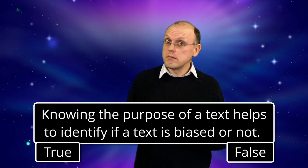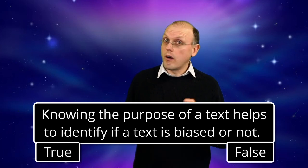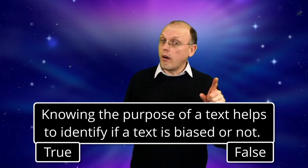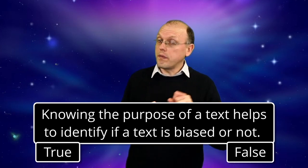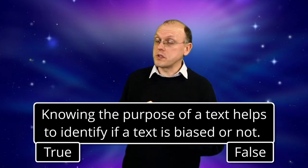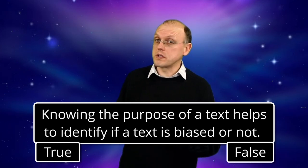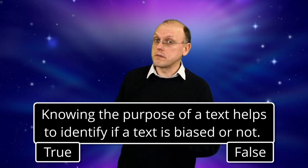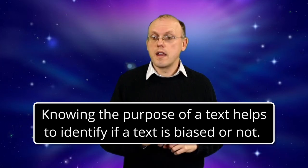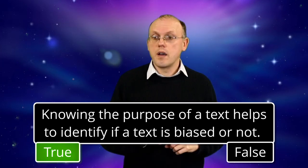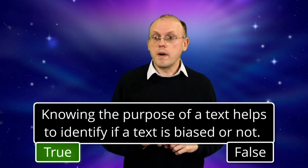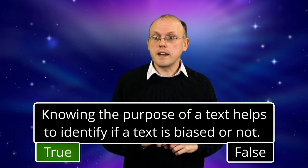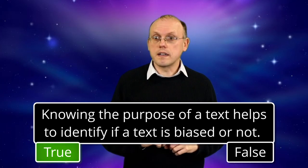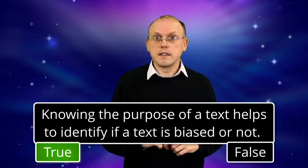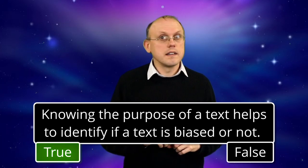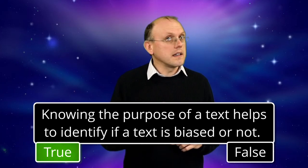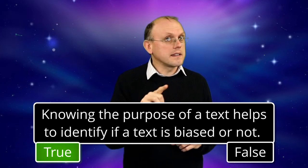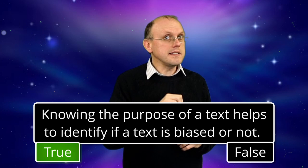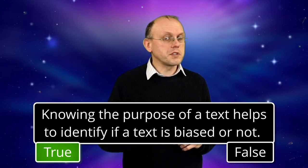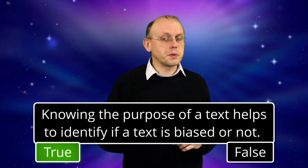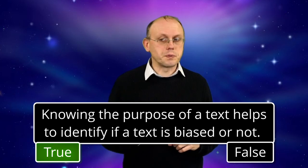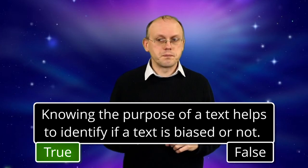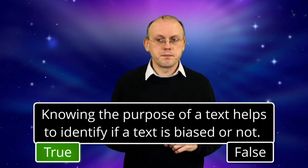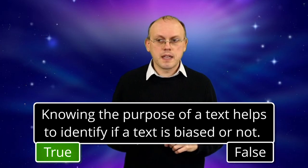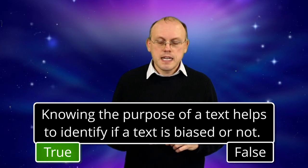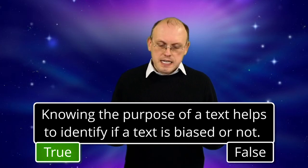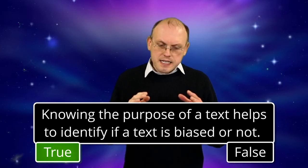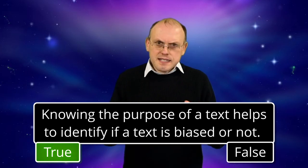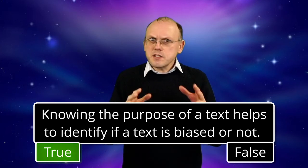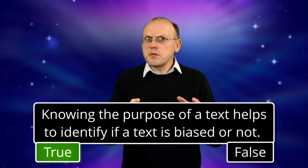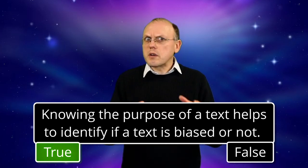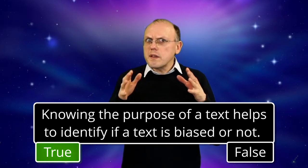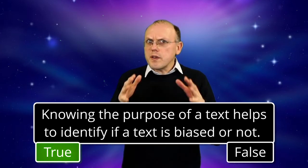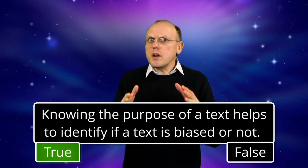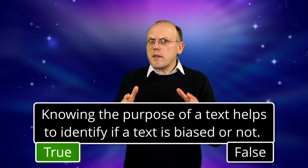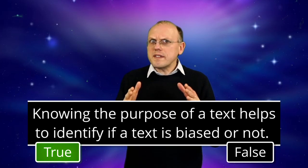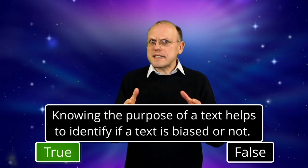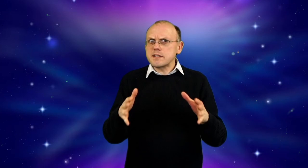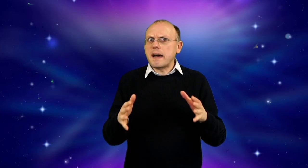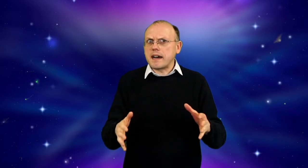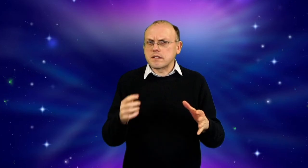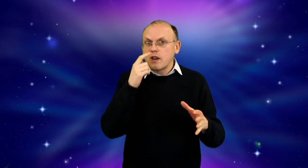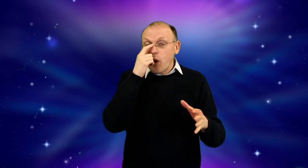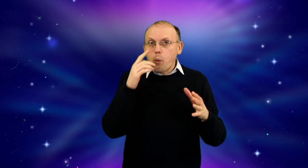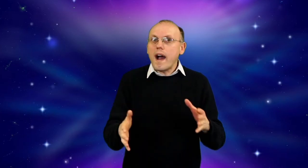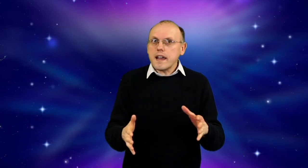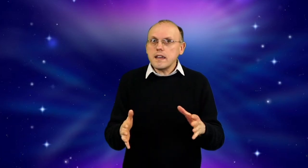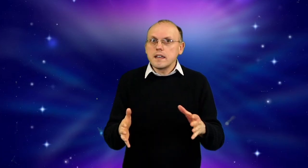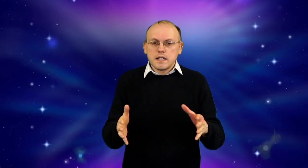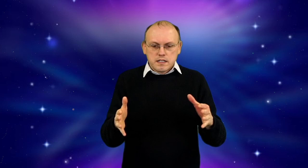or false? Well, it is true. It is true because if you know what the text is about, why they